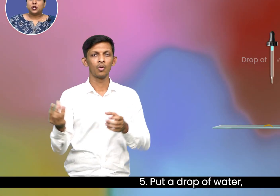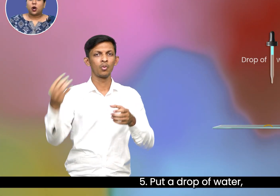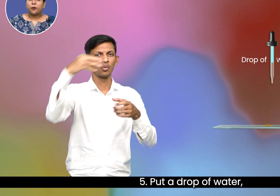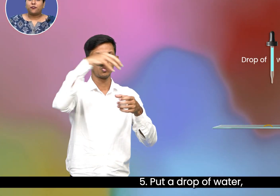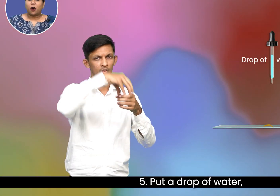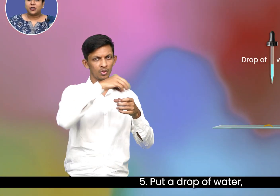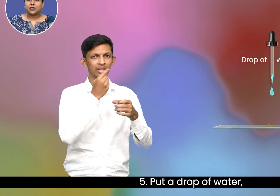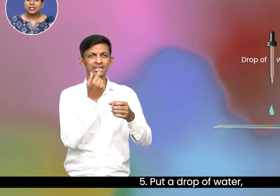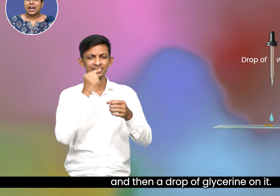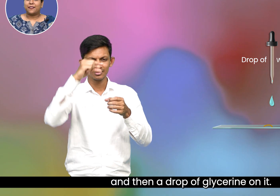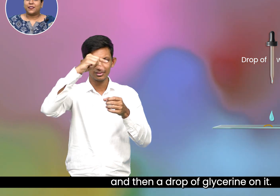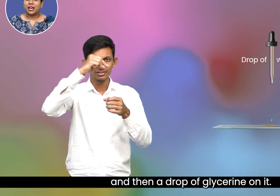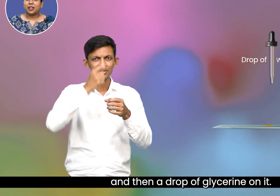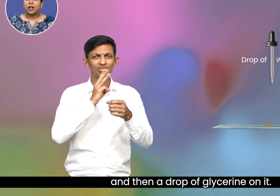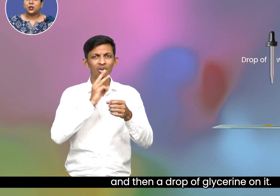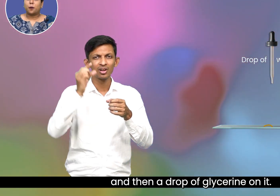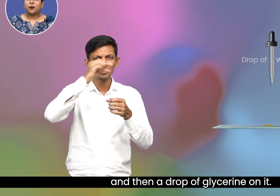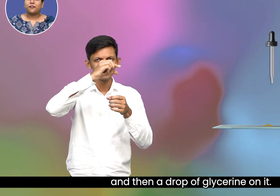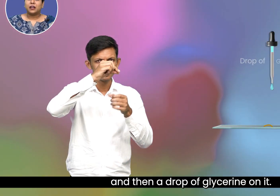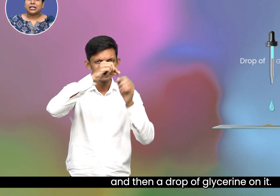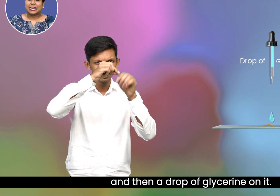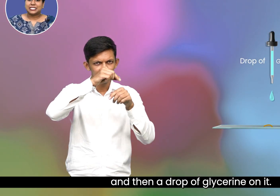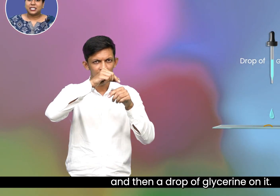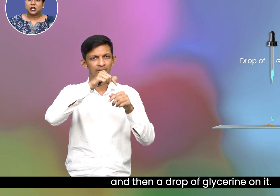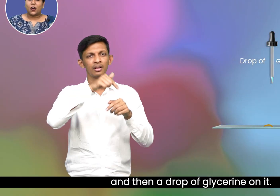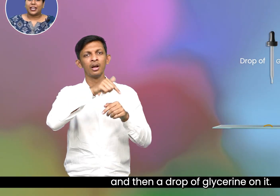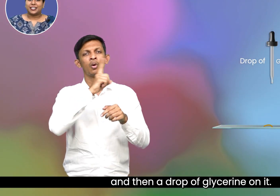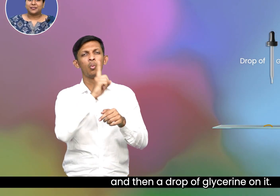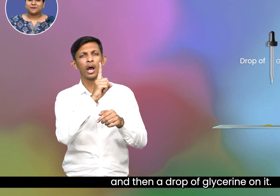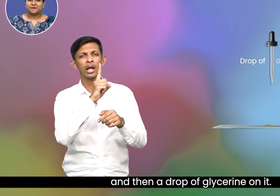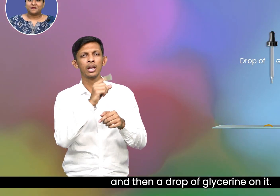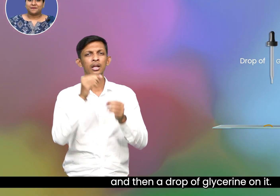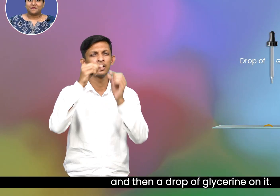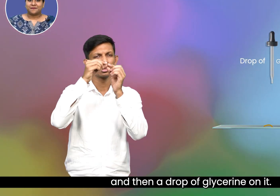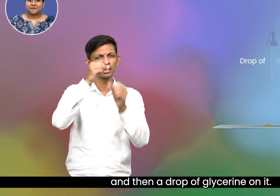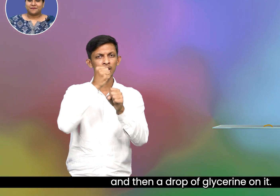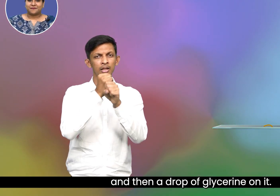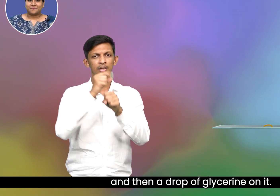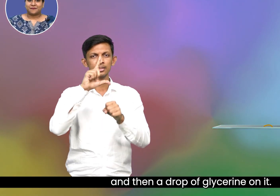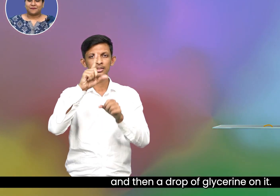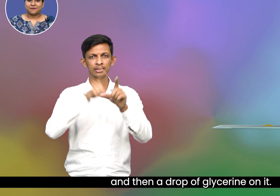Put a drop of water and then a drop of glycerin on it.